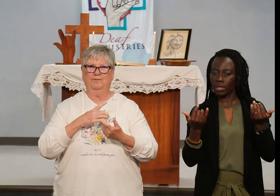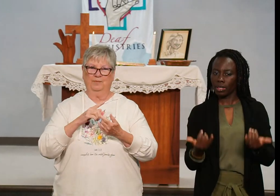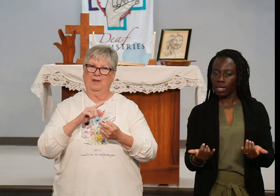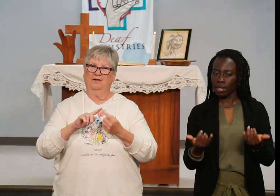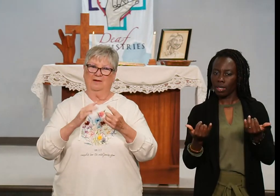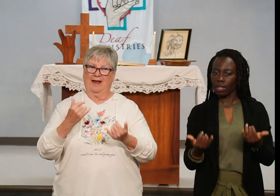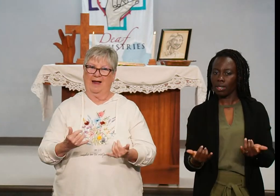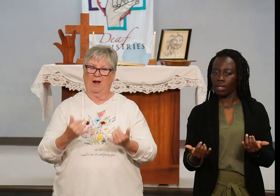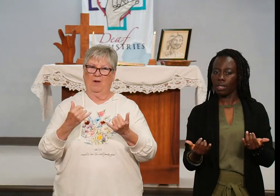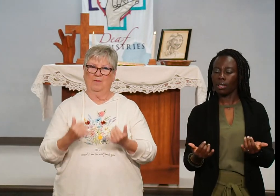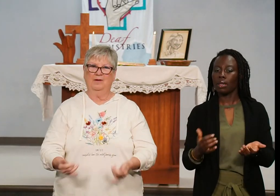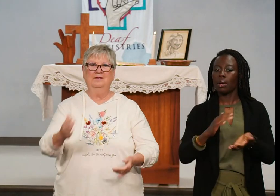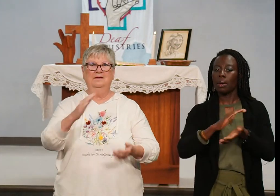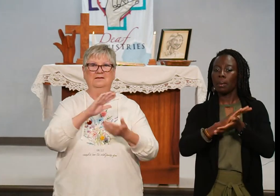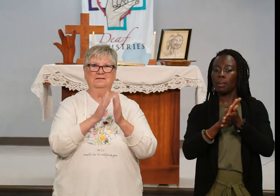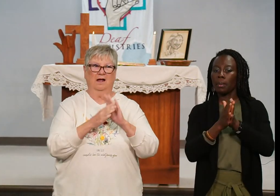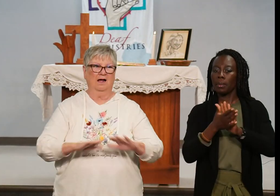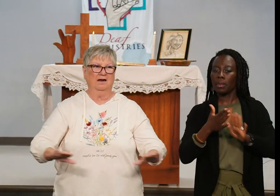Shalom to you now.